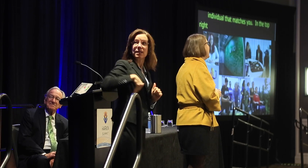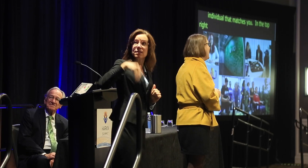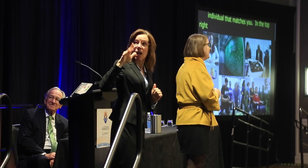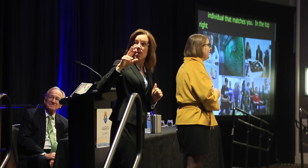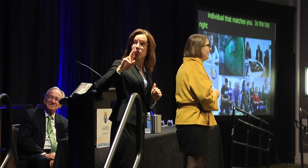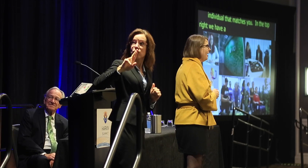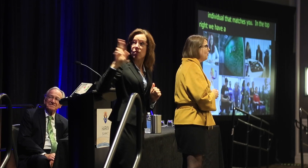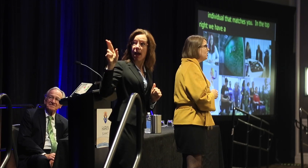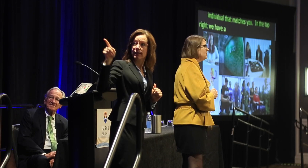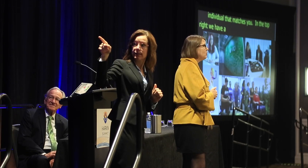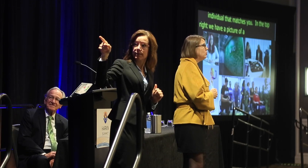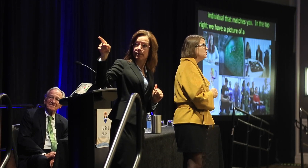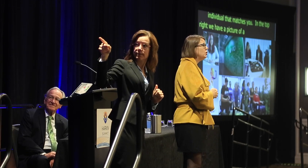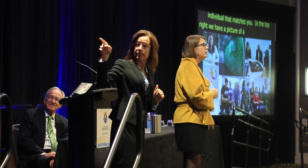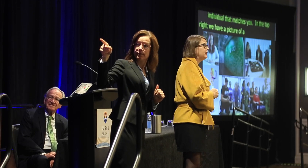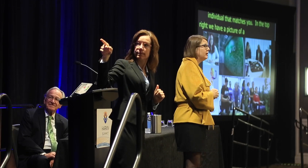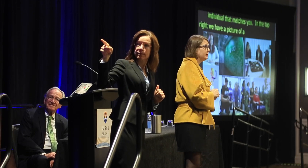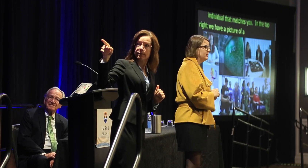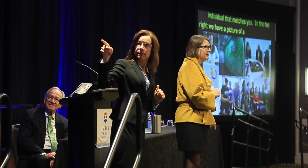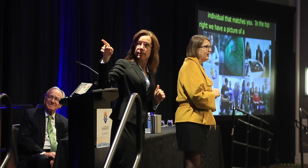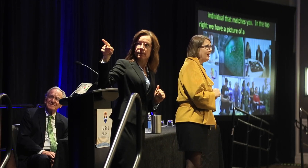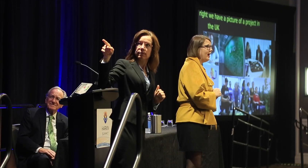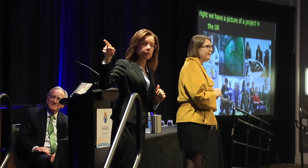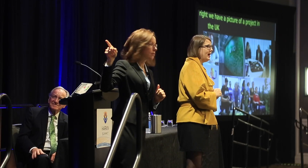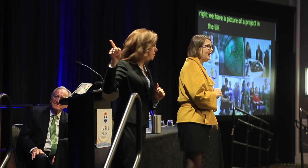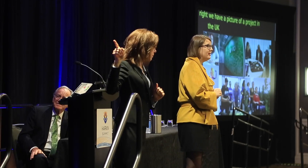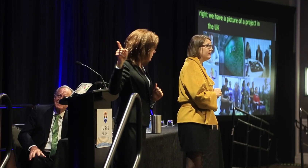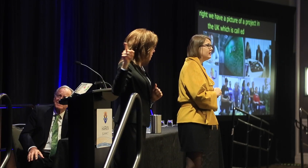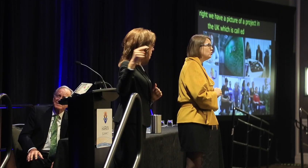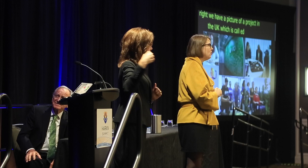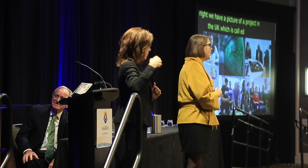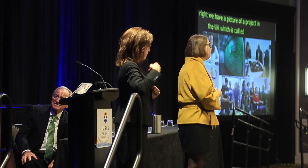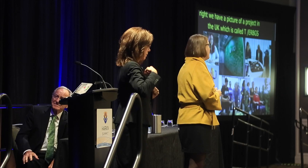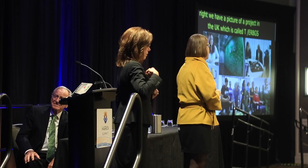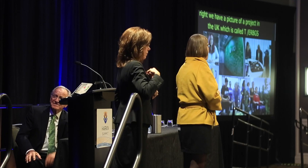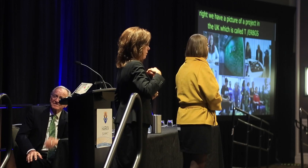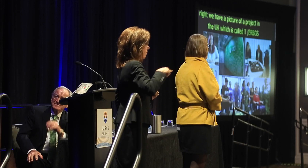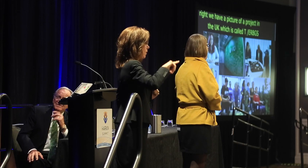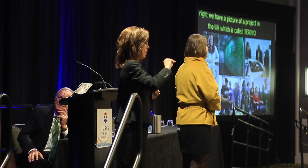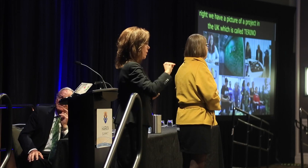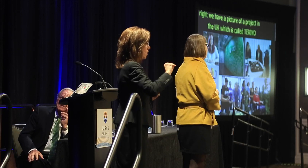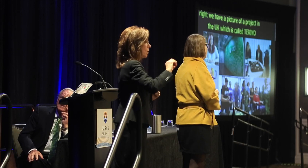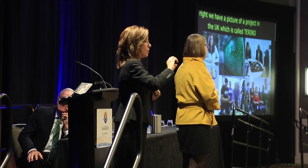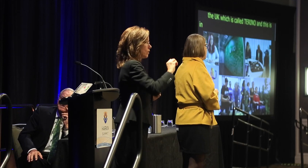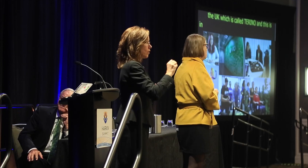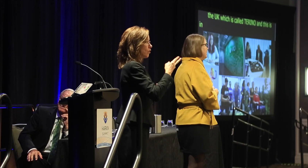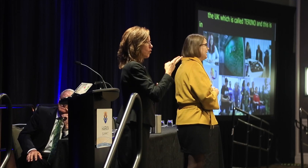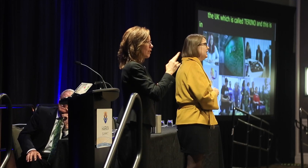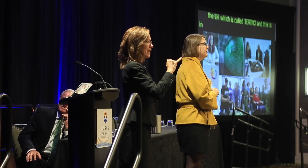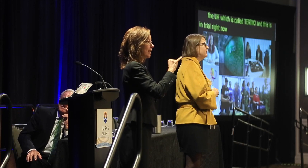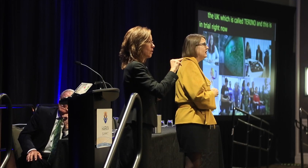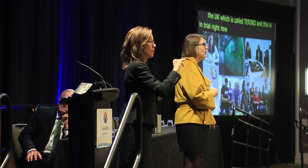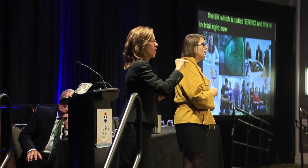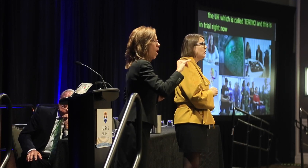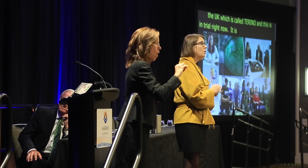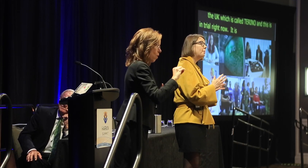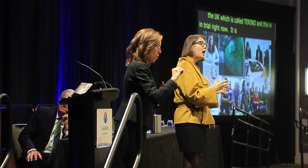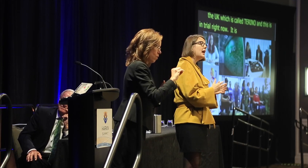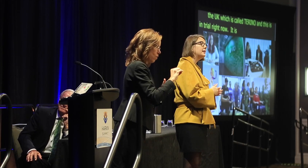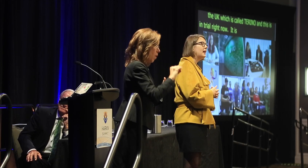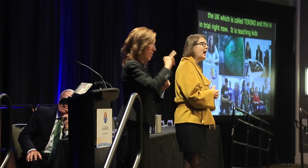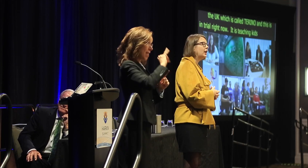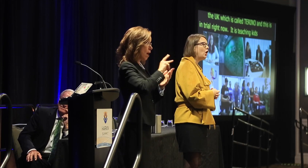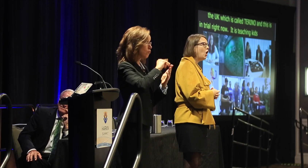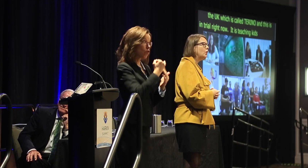in the UK, which is called Torino. And this is in trial right now, and it is teaching kids who